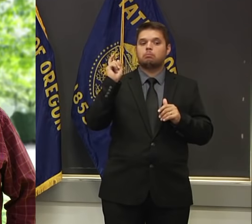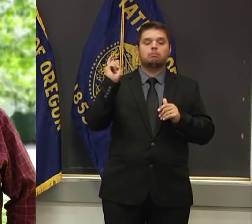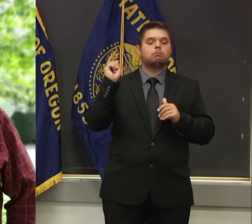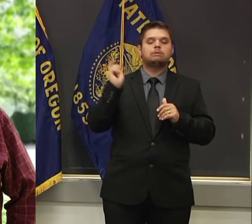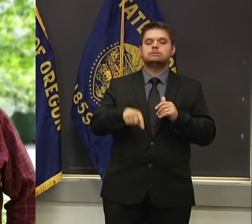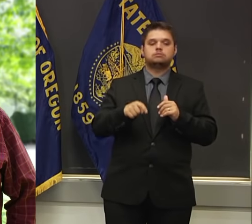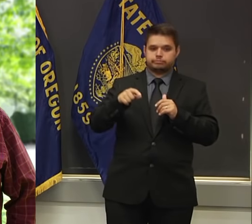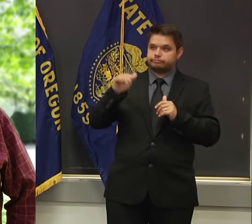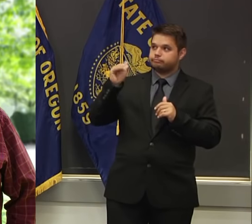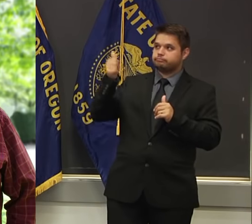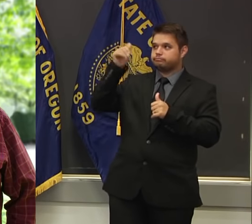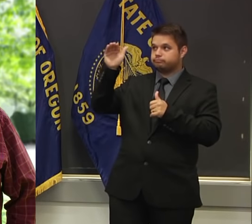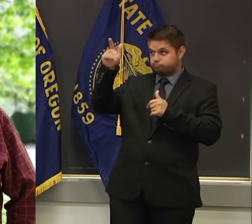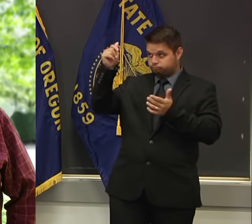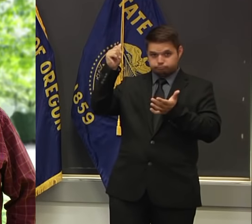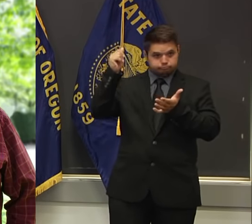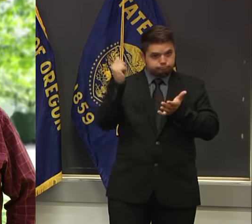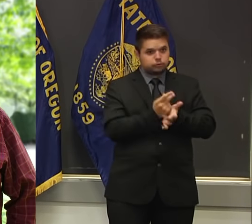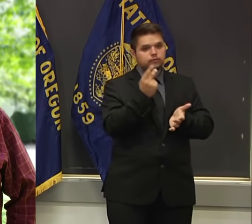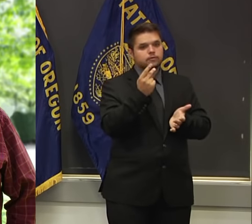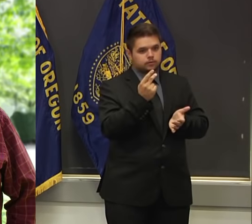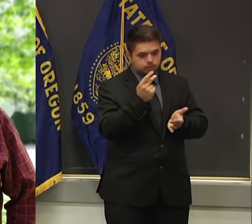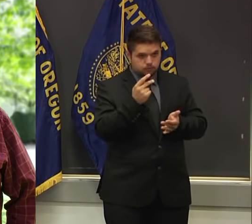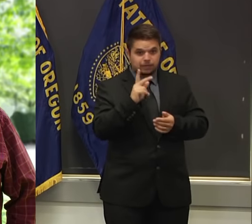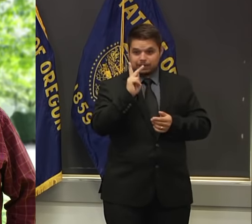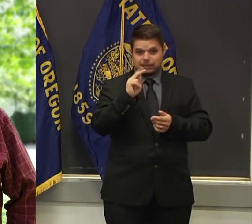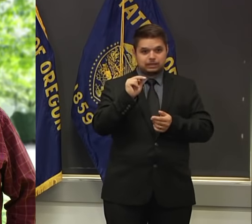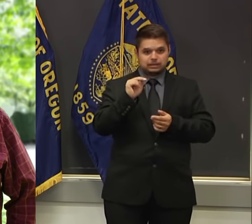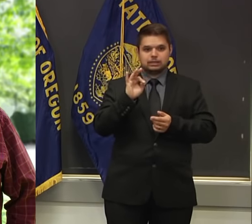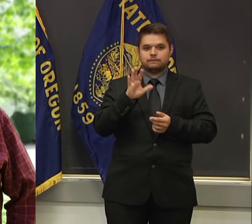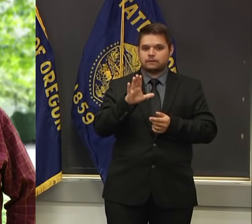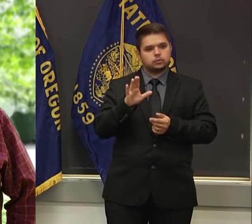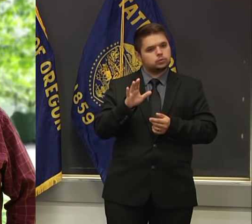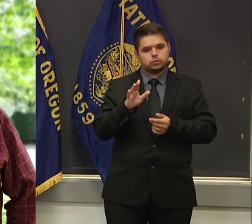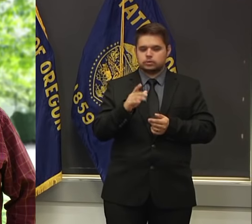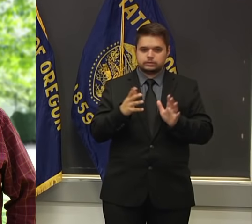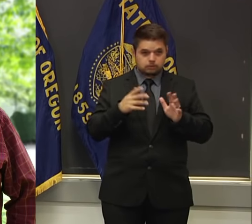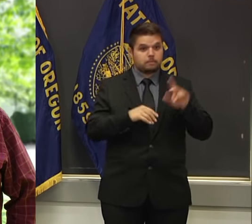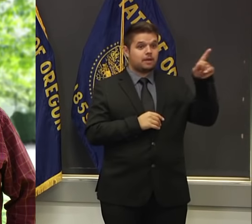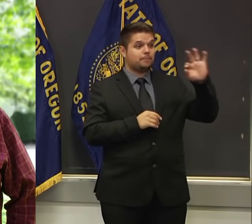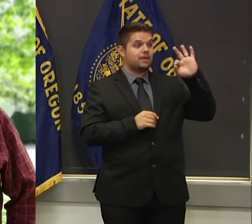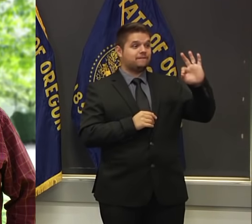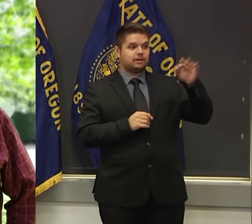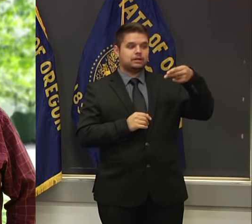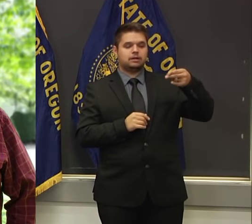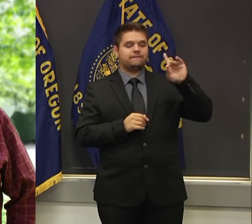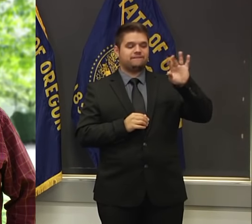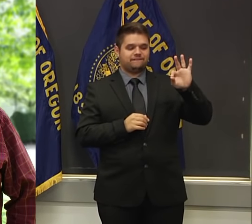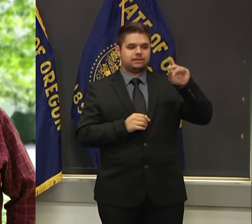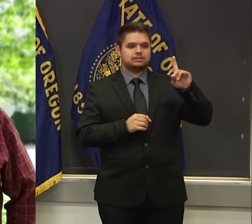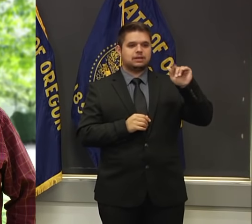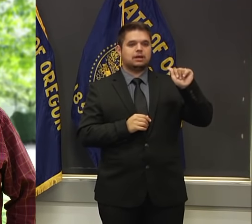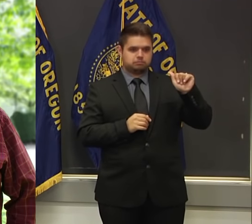actually NIOSH-approved, but the FDA has allowed their limited use in the current time of